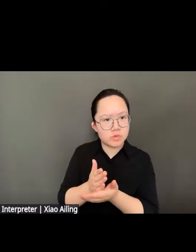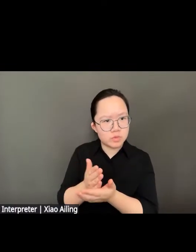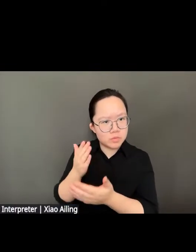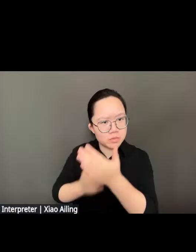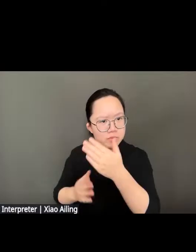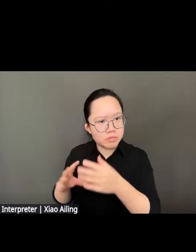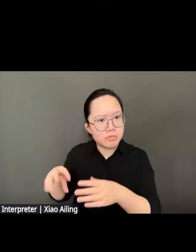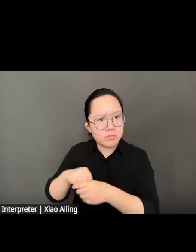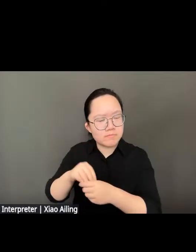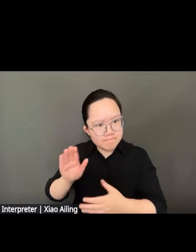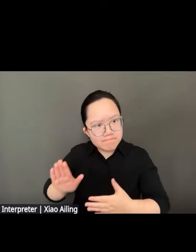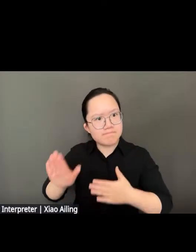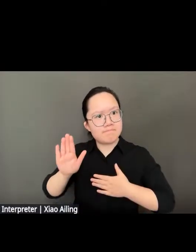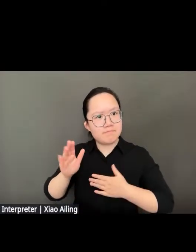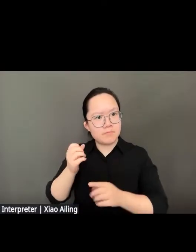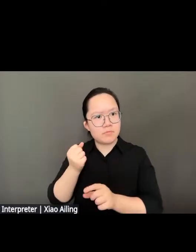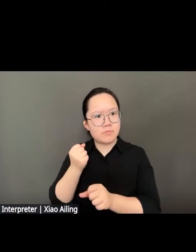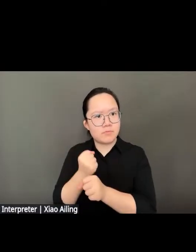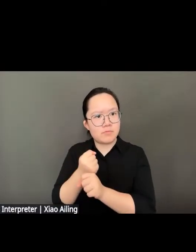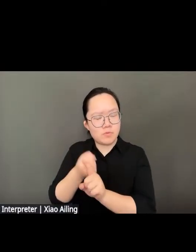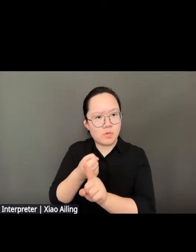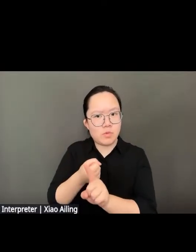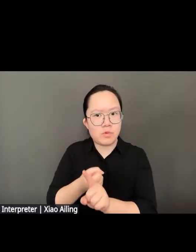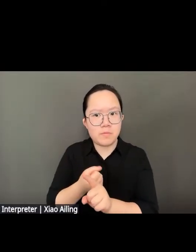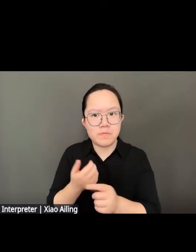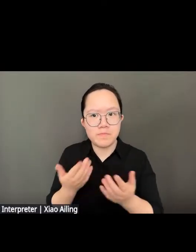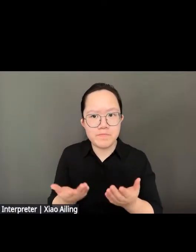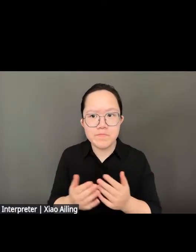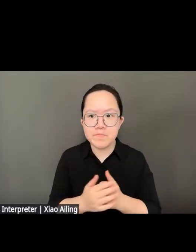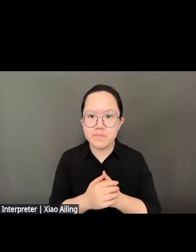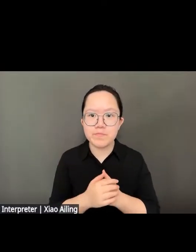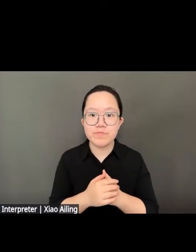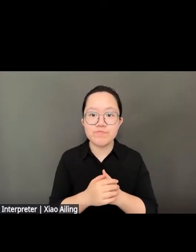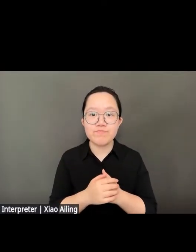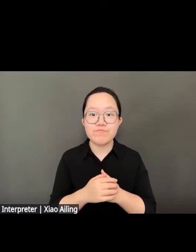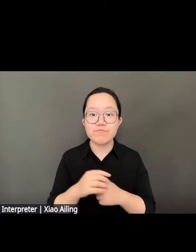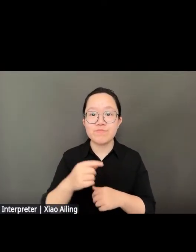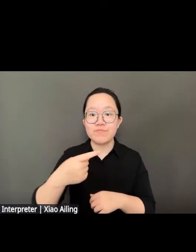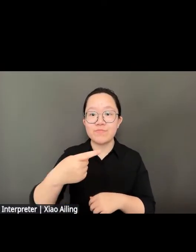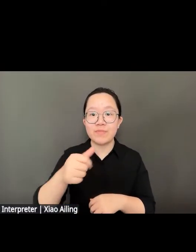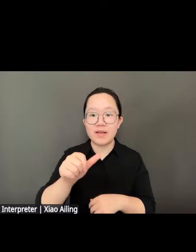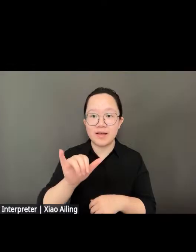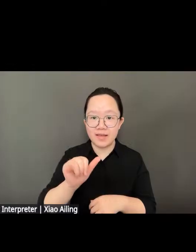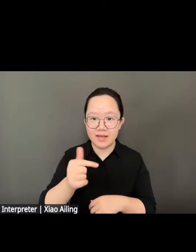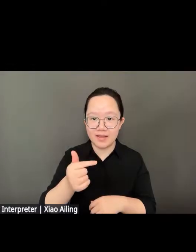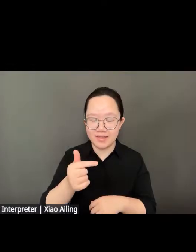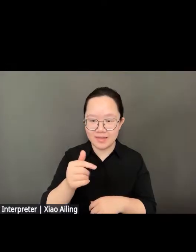I would like to address the second part of the first question as well, which is around